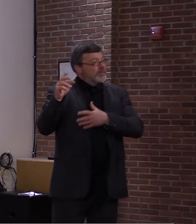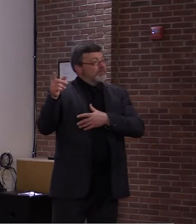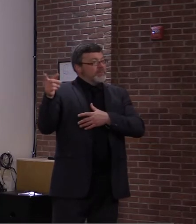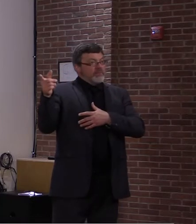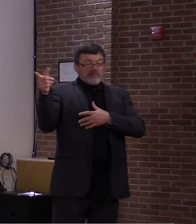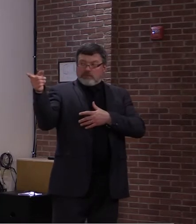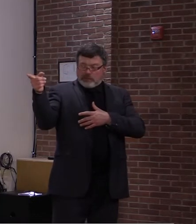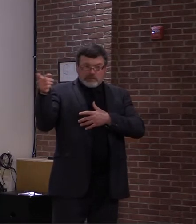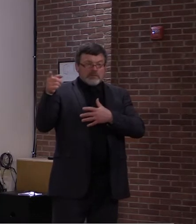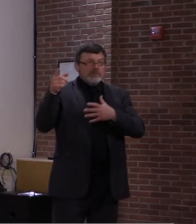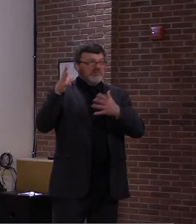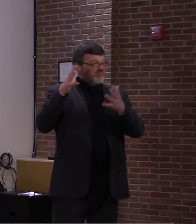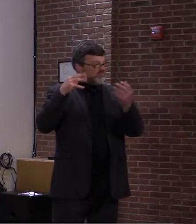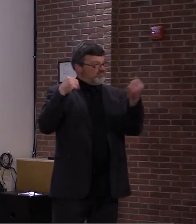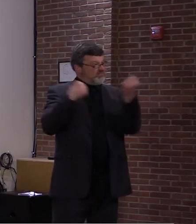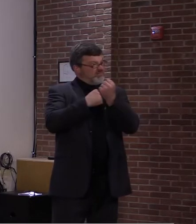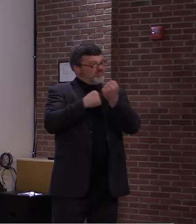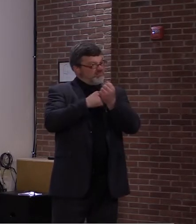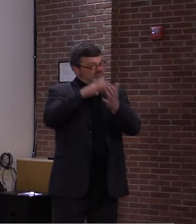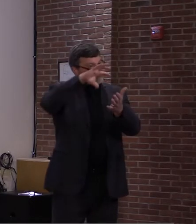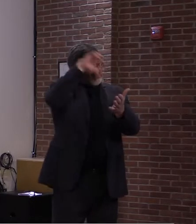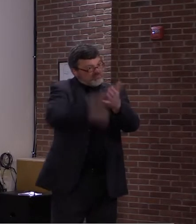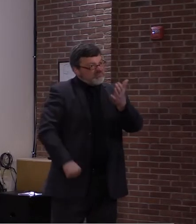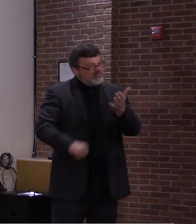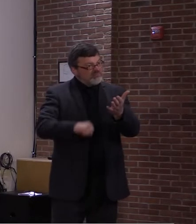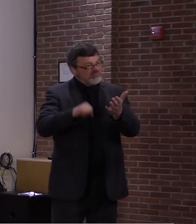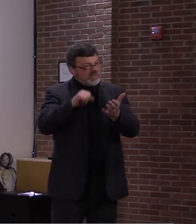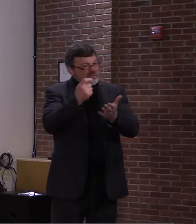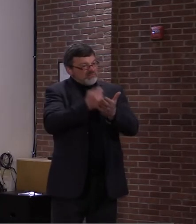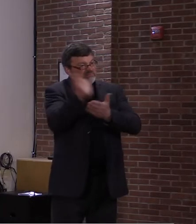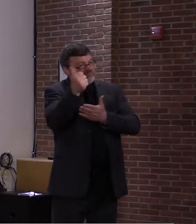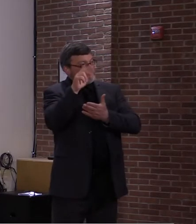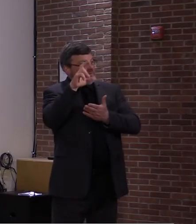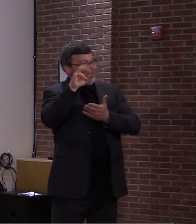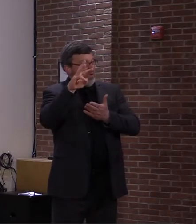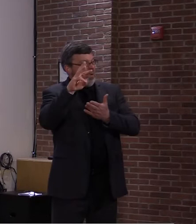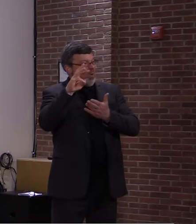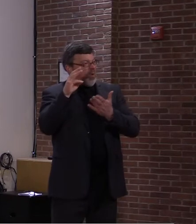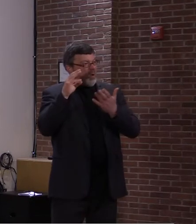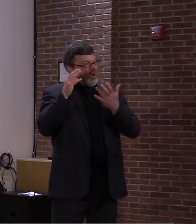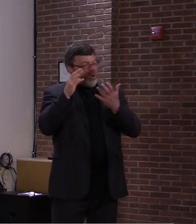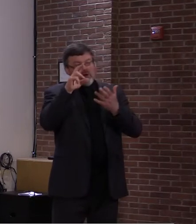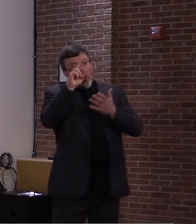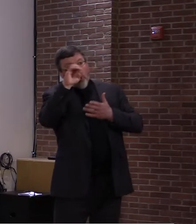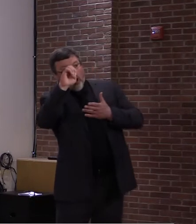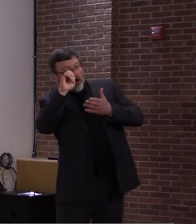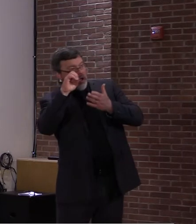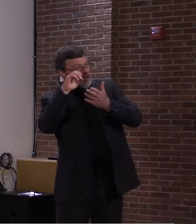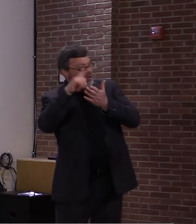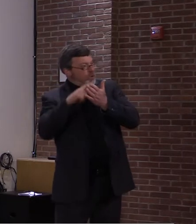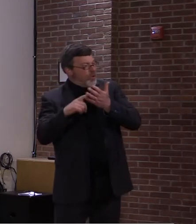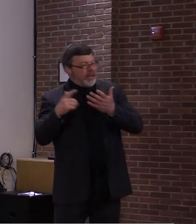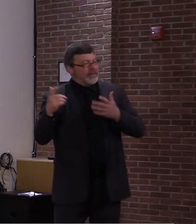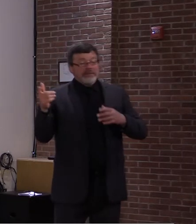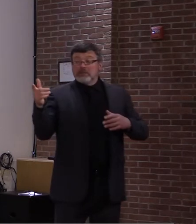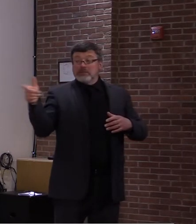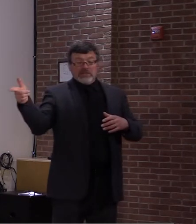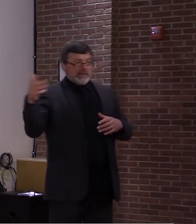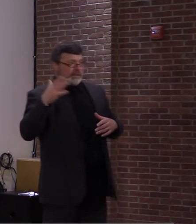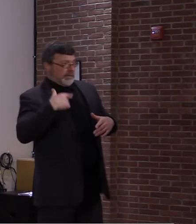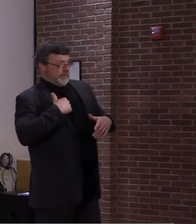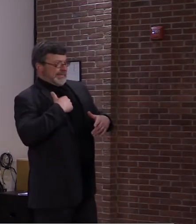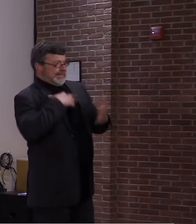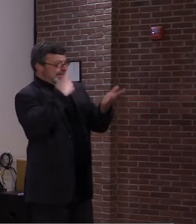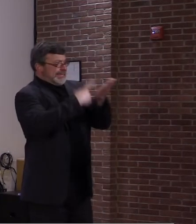of your own party? I have not. No. I mean, it happened. I was surprised to hear about this last night.